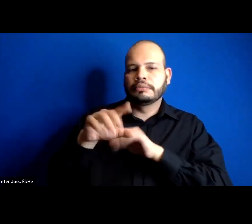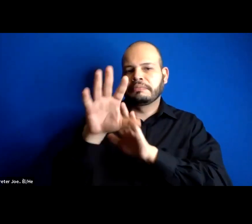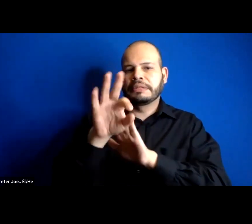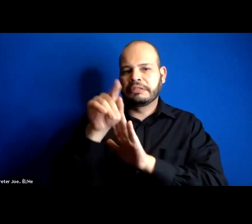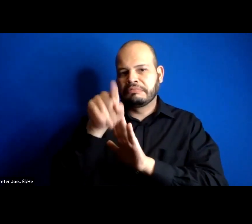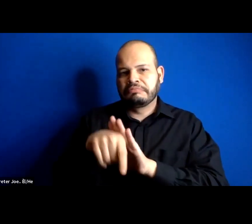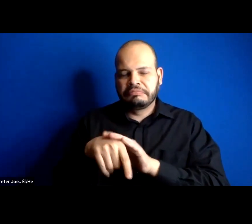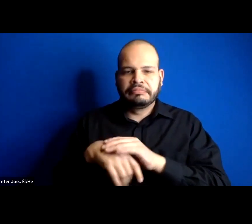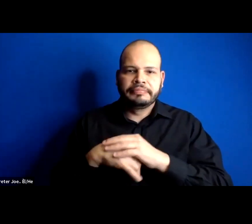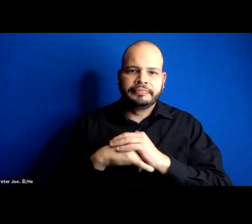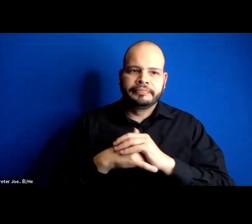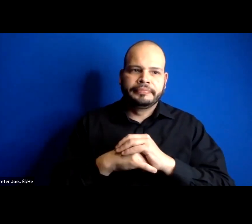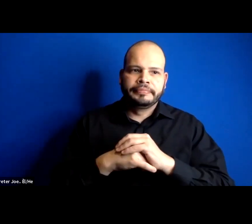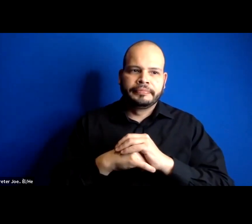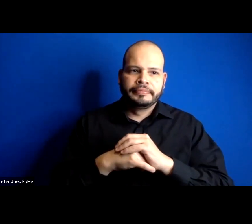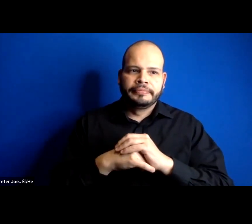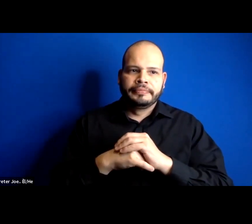Ernest, do you have any thoughts on that?